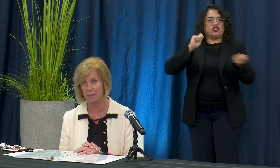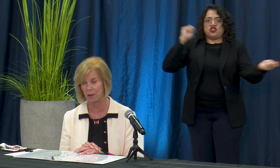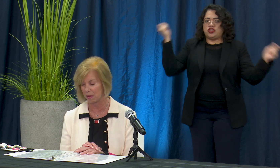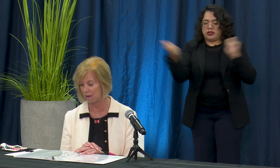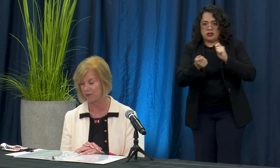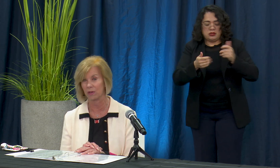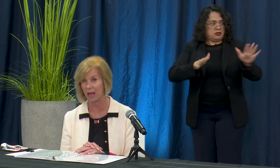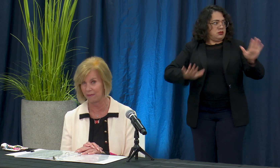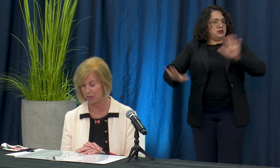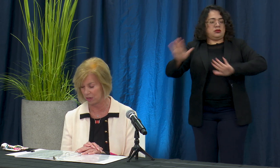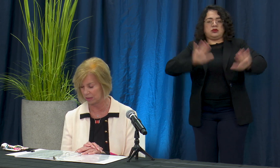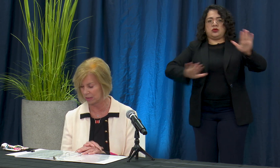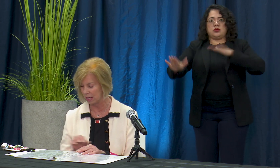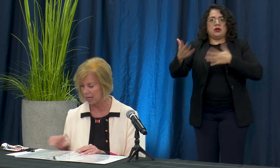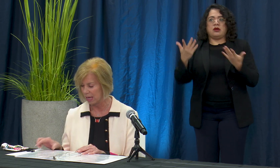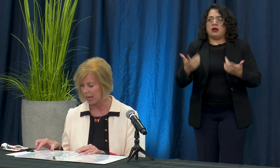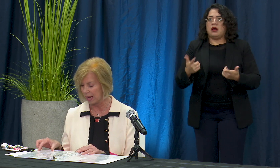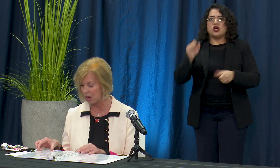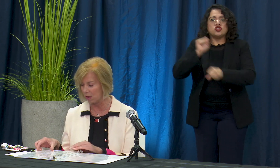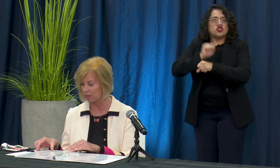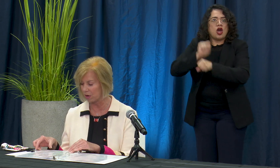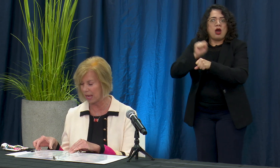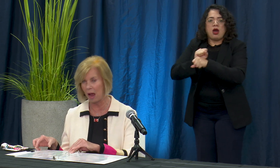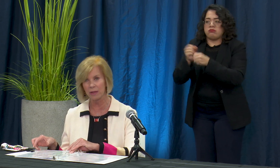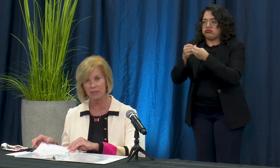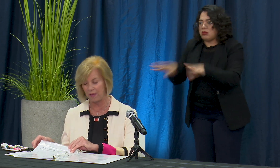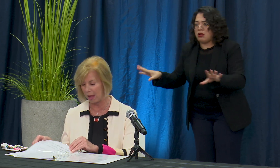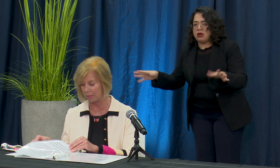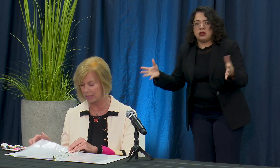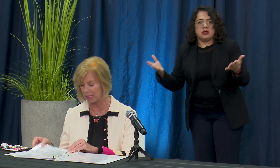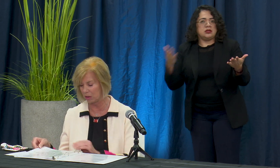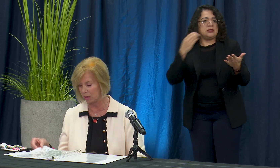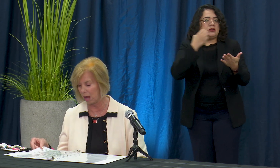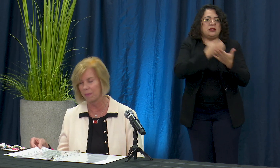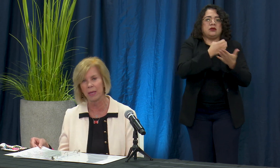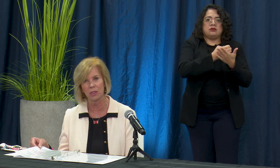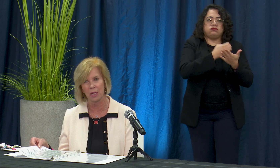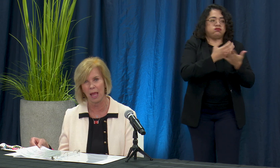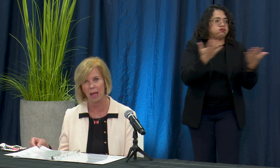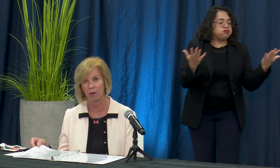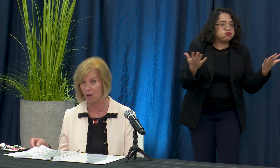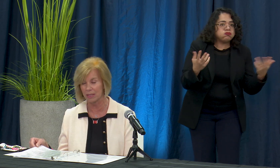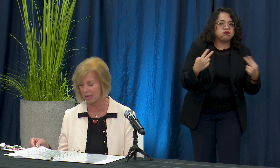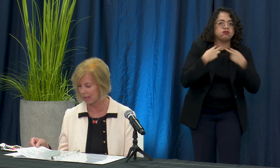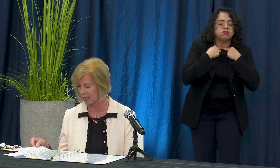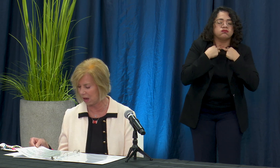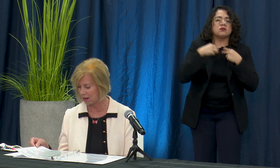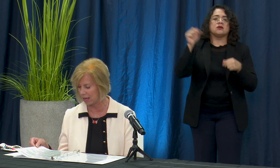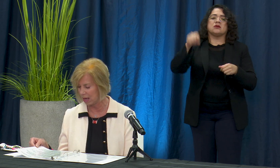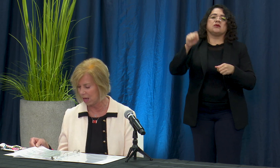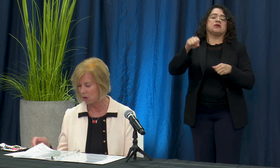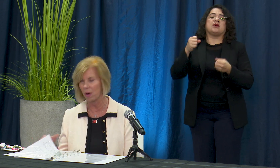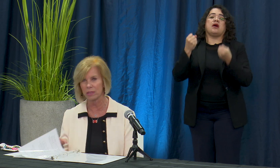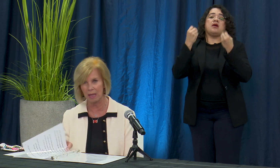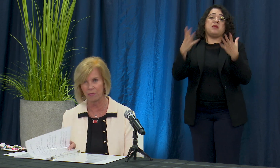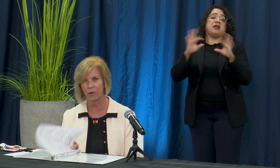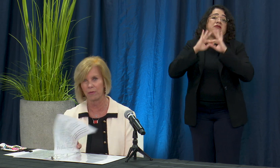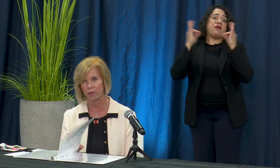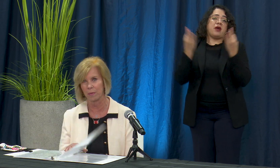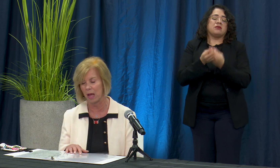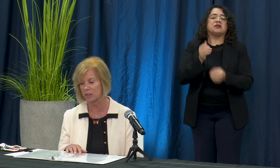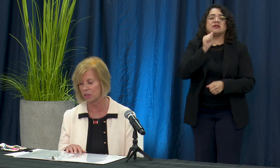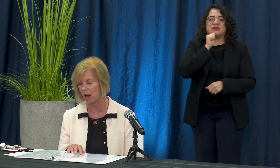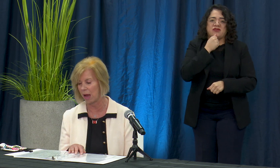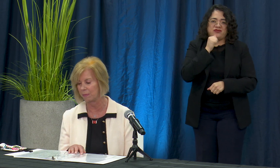many people of their livelihoods. And I know that there are countless families here in Long Beach and across LA County who are